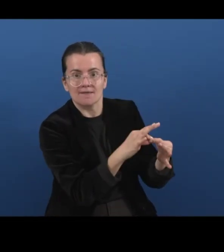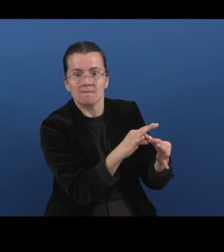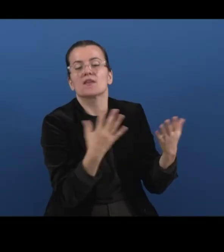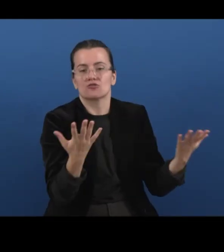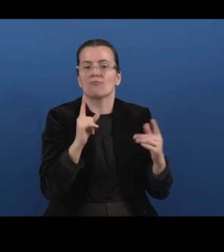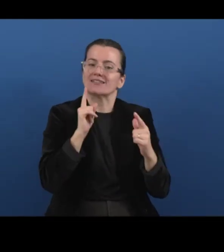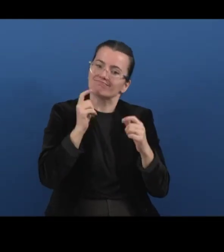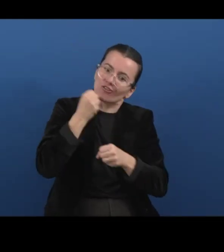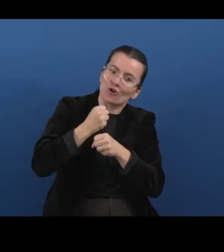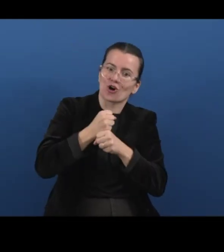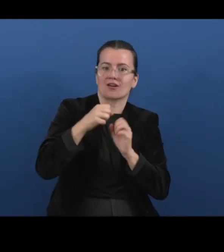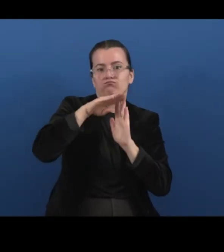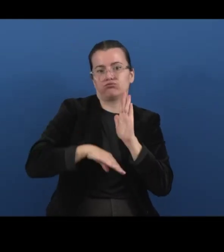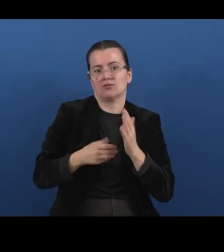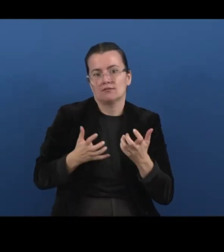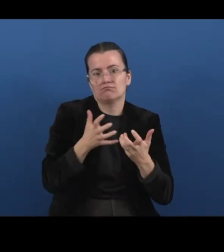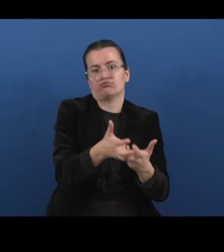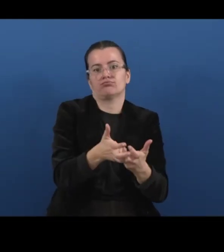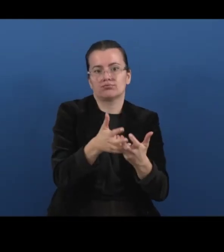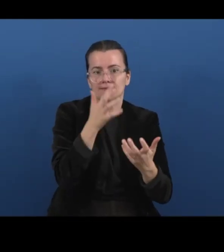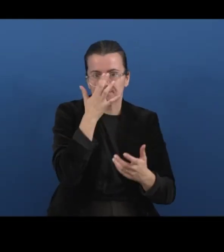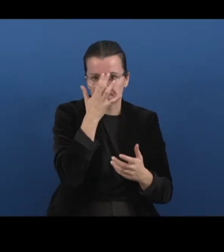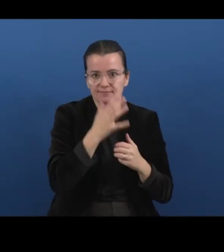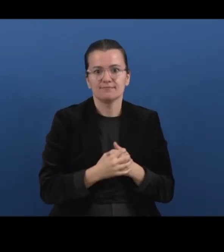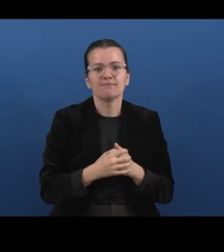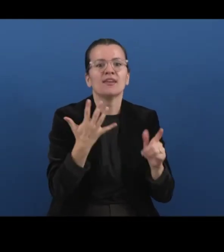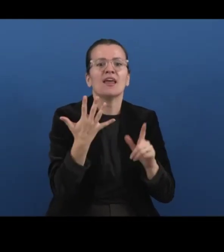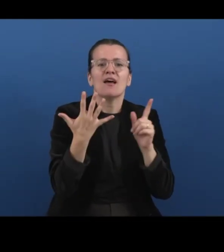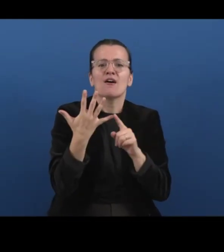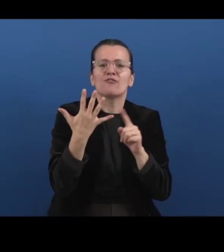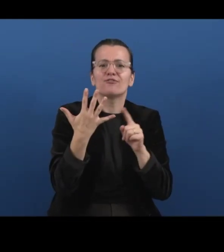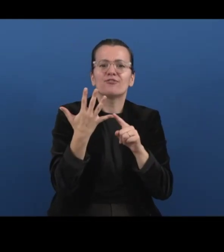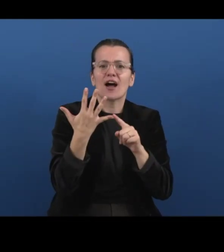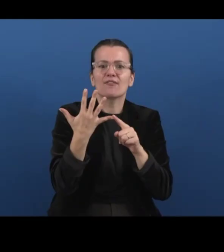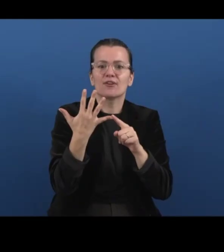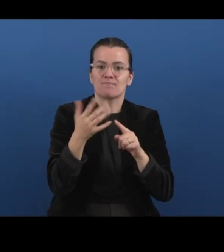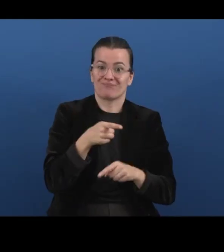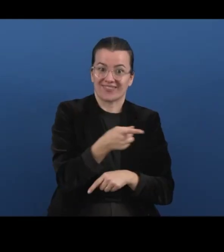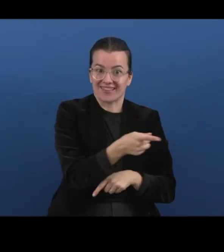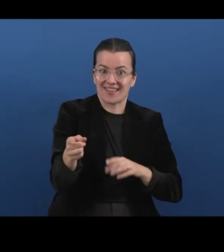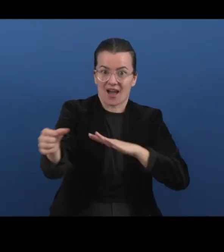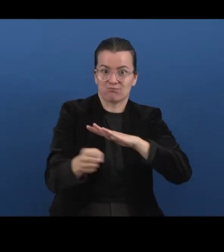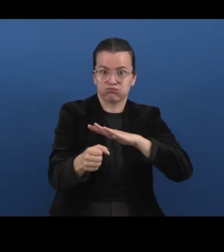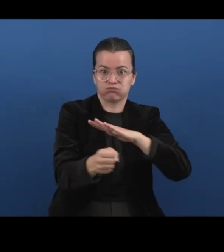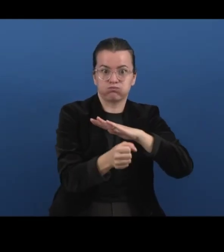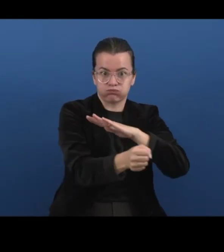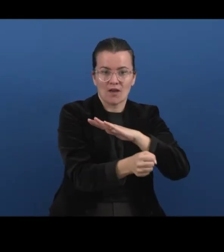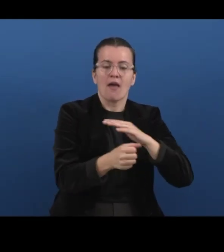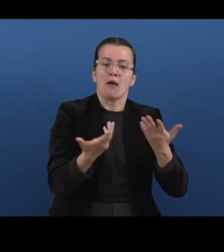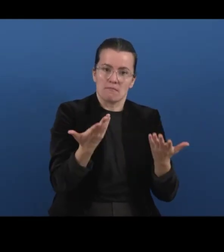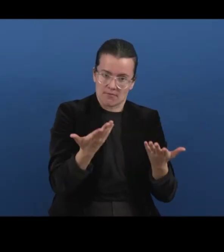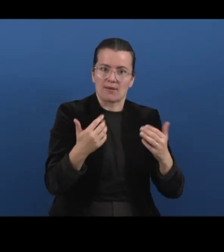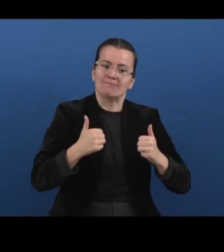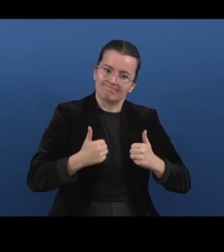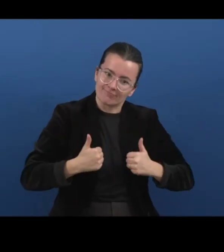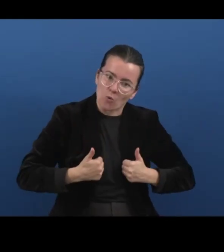care responsibilities is key. So these employees may face additional stress and fatigue